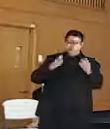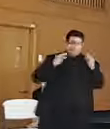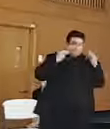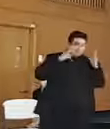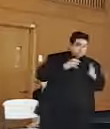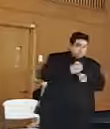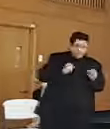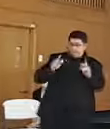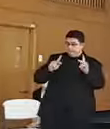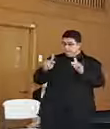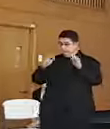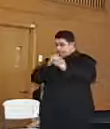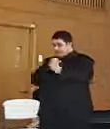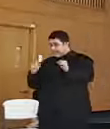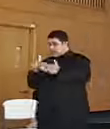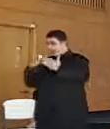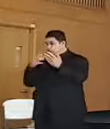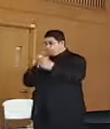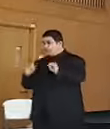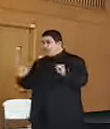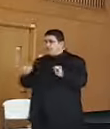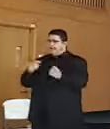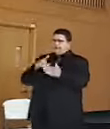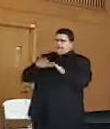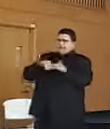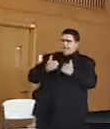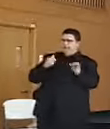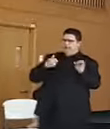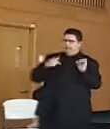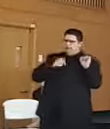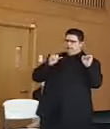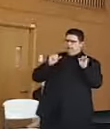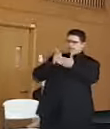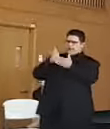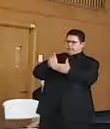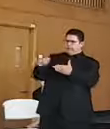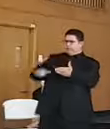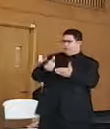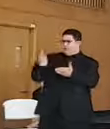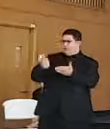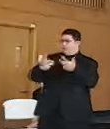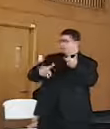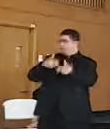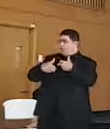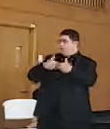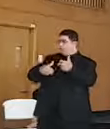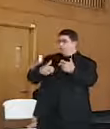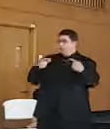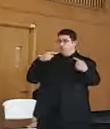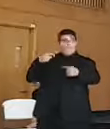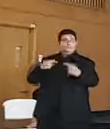build around that addresses these other concerns that are very real and very important. Let me ask another.